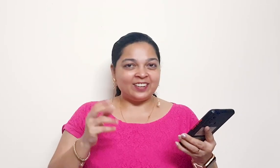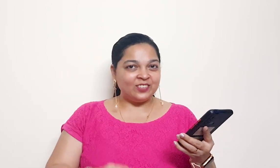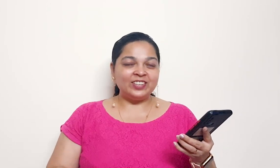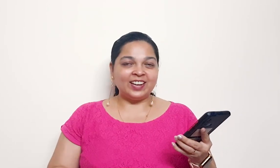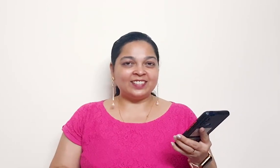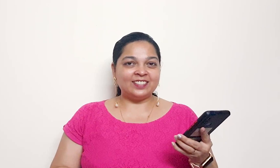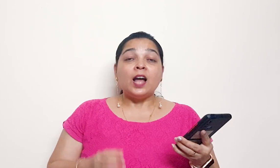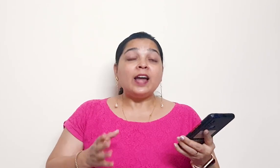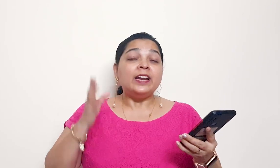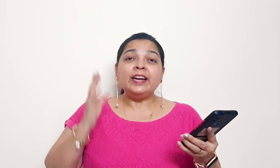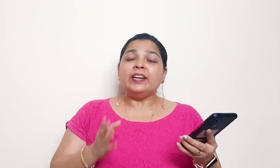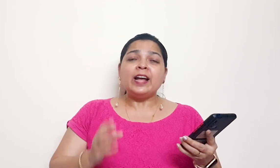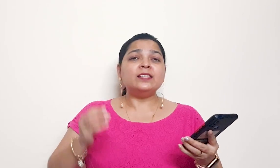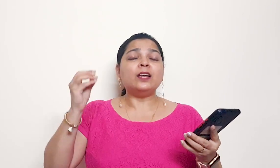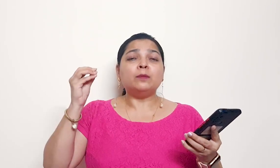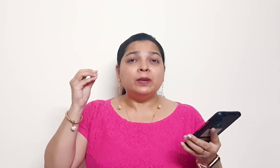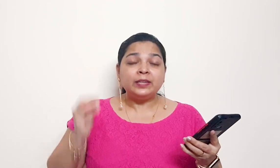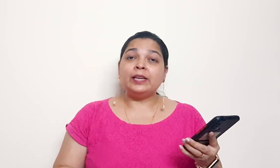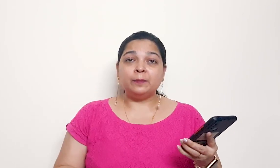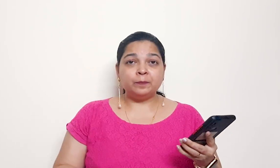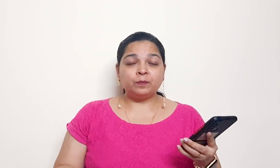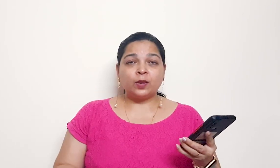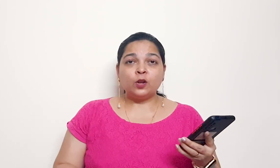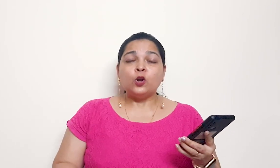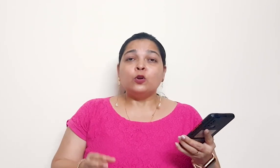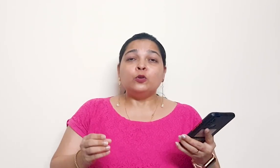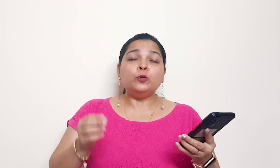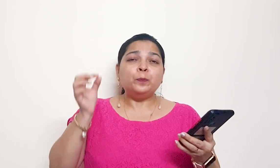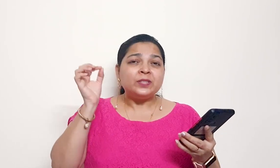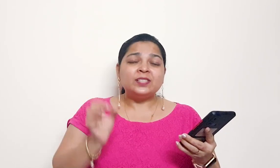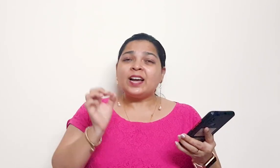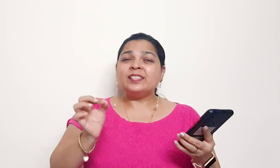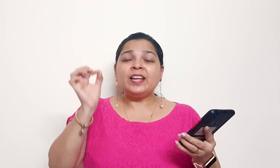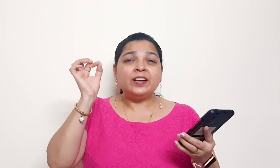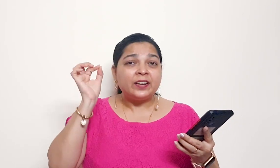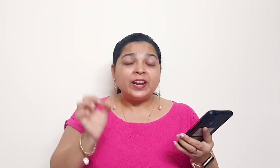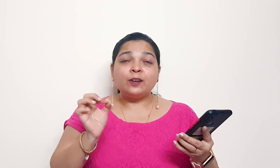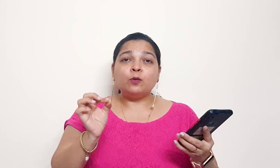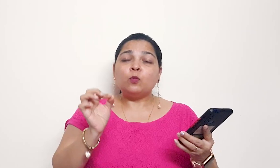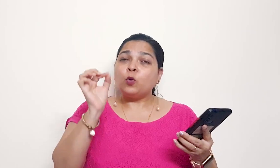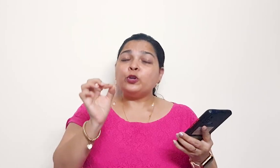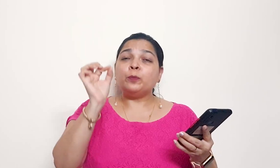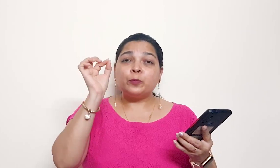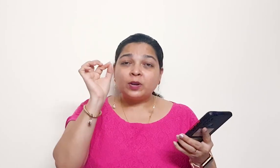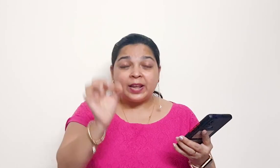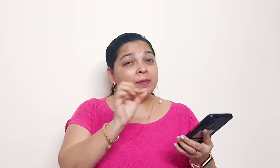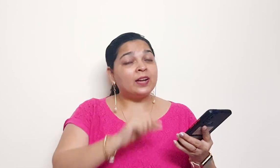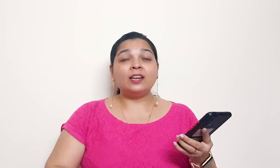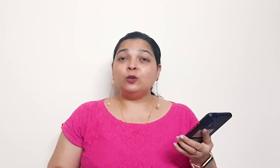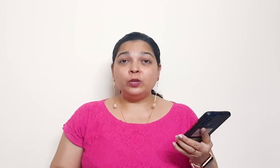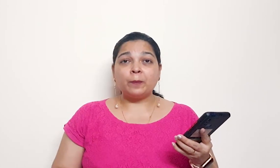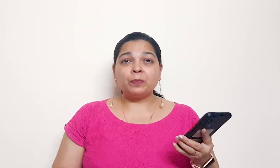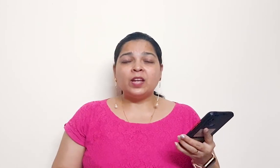Lord. Hallelujah. And it has the ability to precisely create what you are